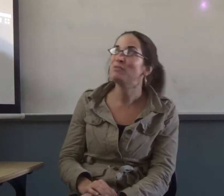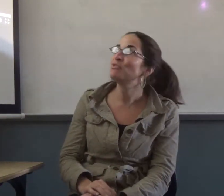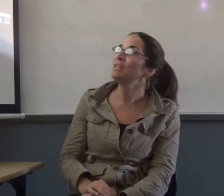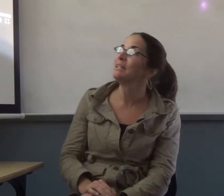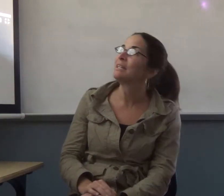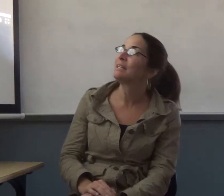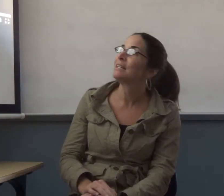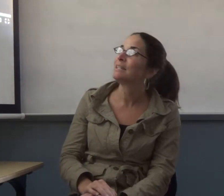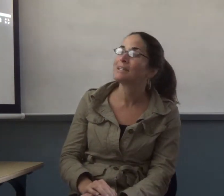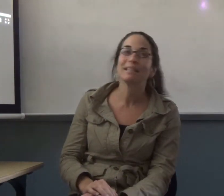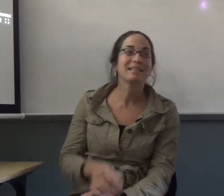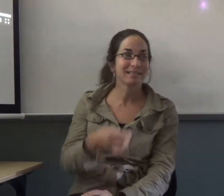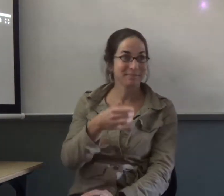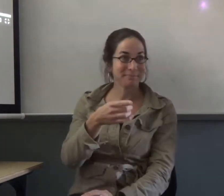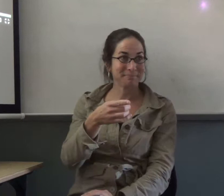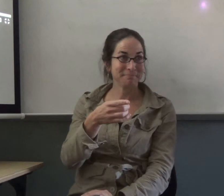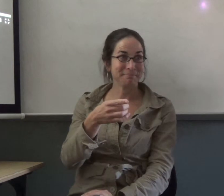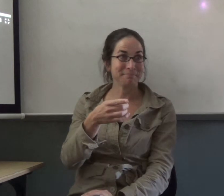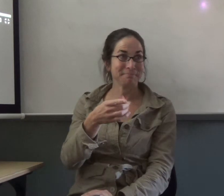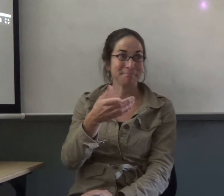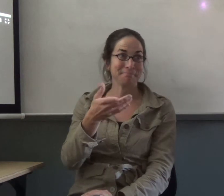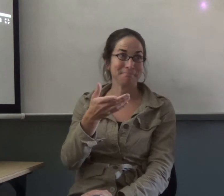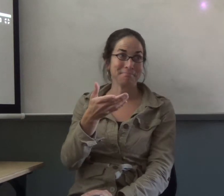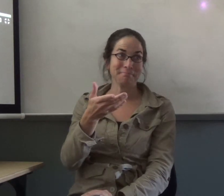Bigfoot? Aha! Sasquatch.